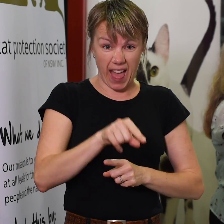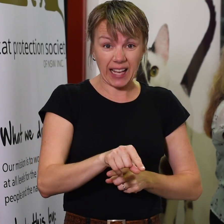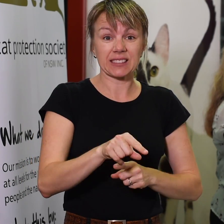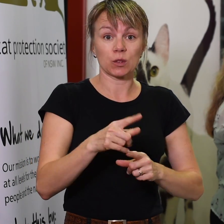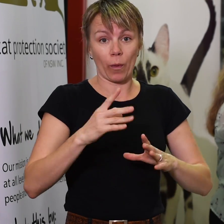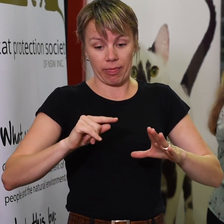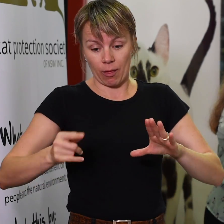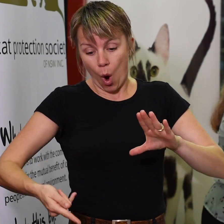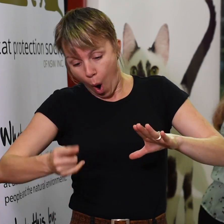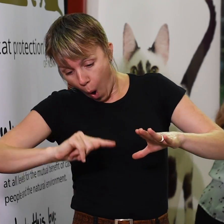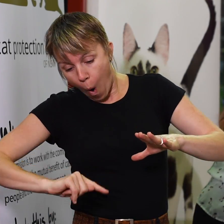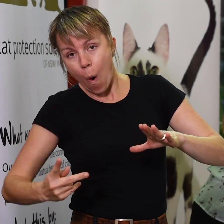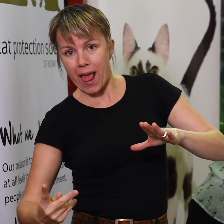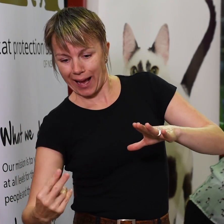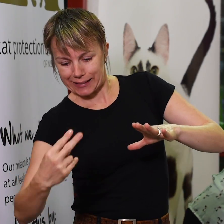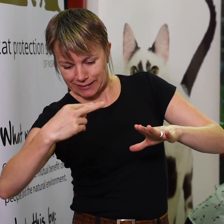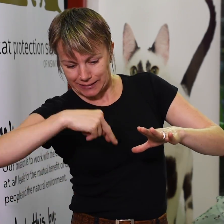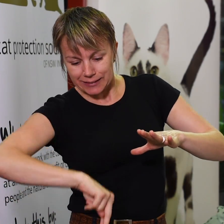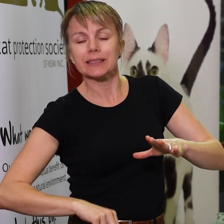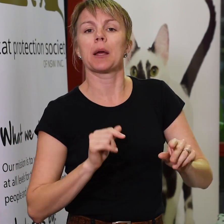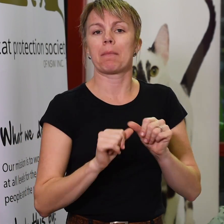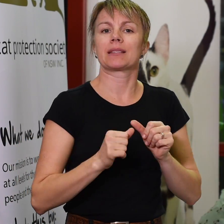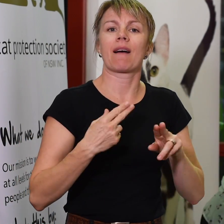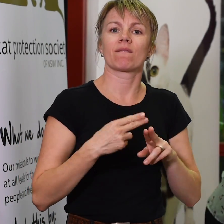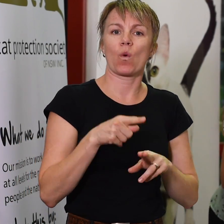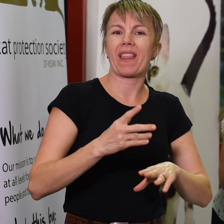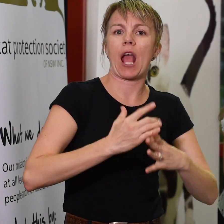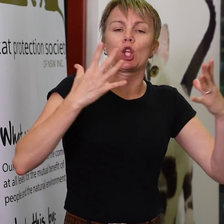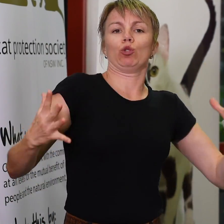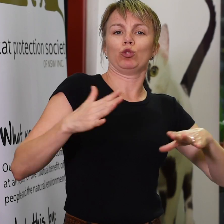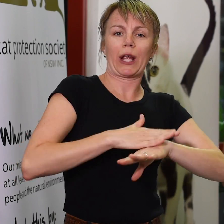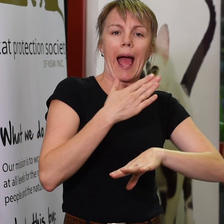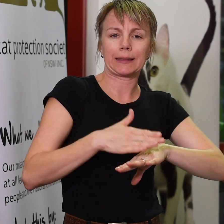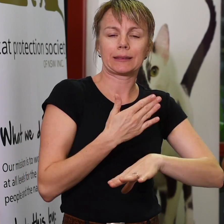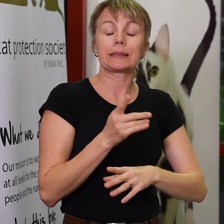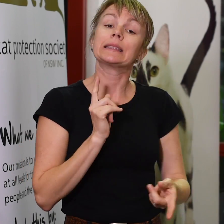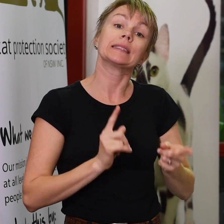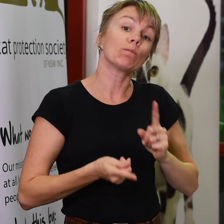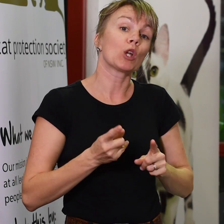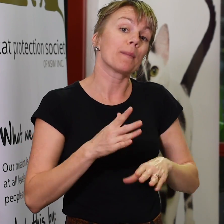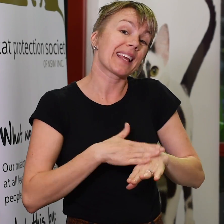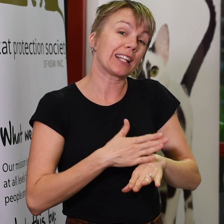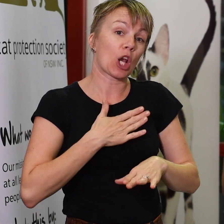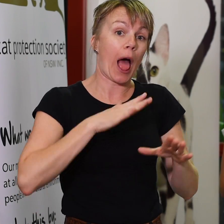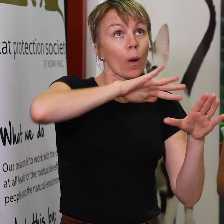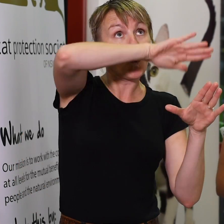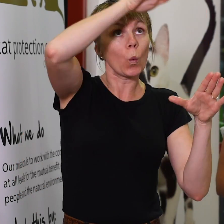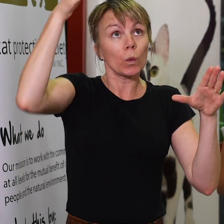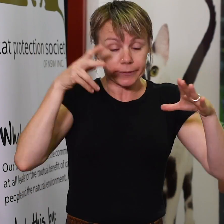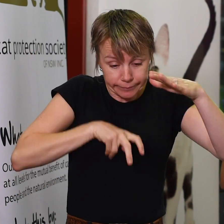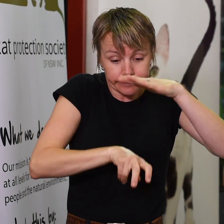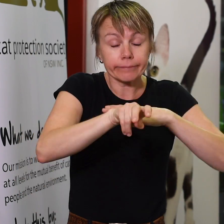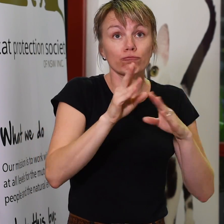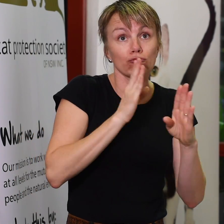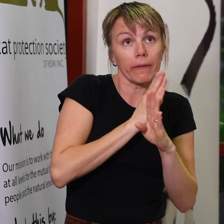size that their cat needs, because they're a big cat. Some cats will need a hooded tray because it's more private. If you've got more than one